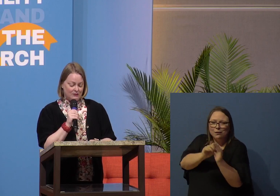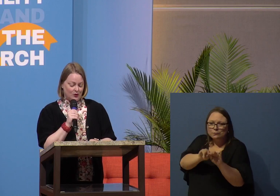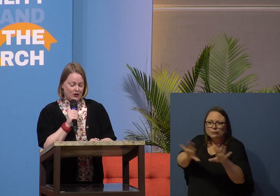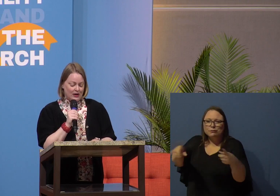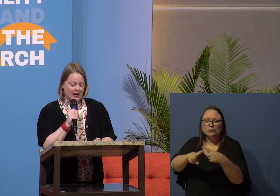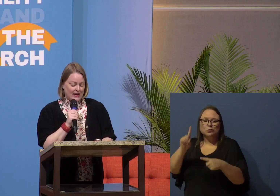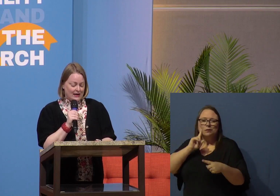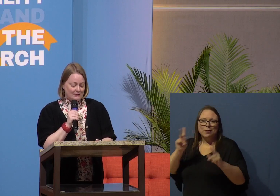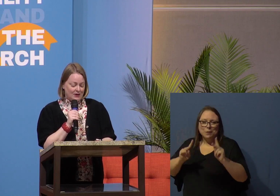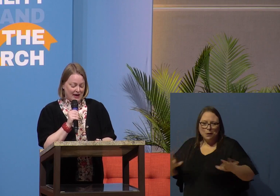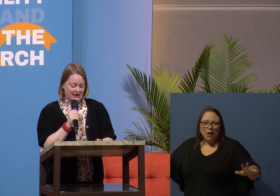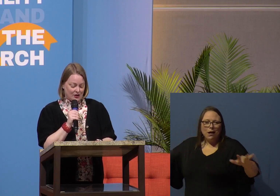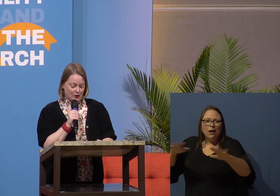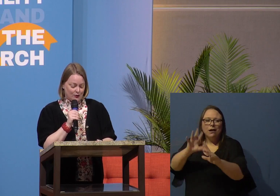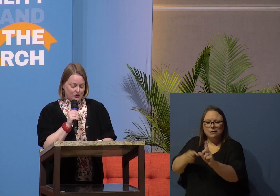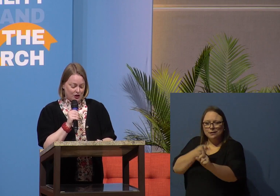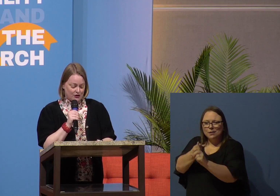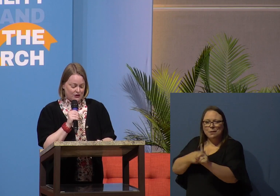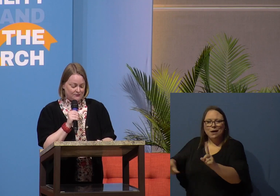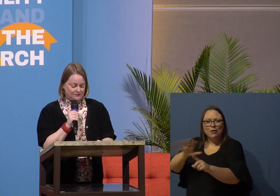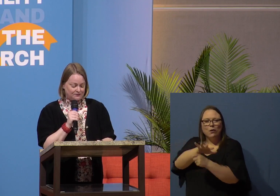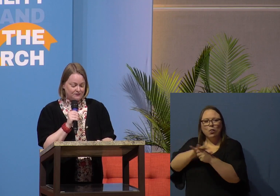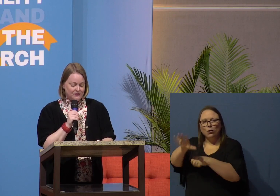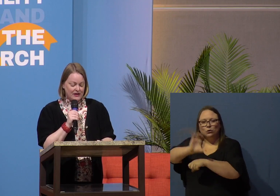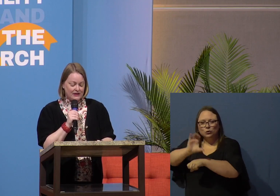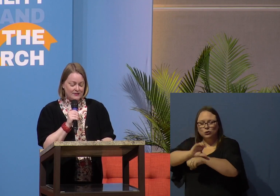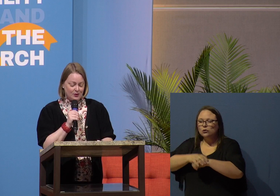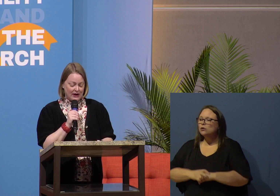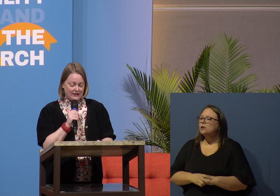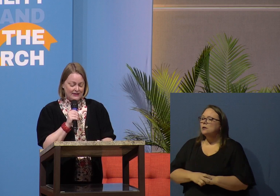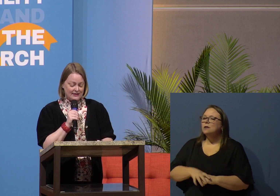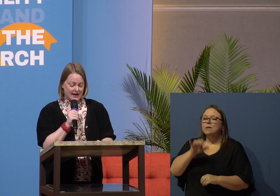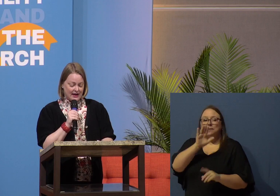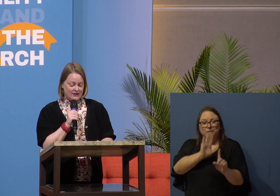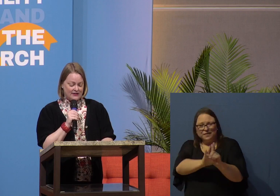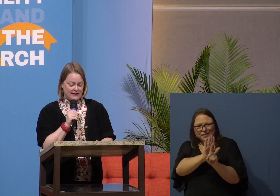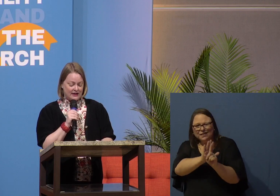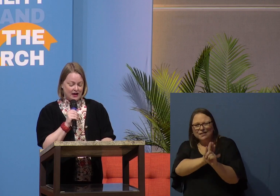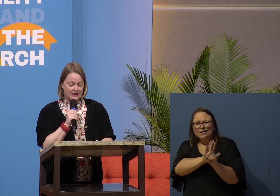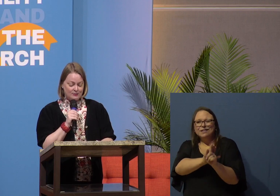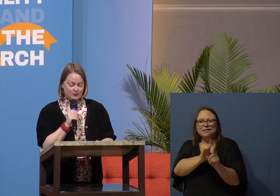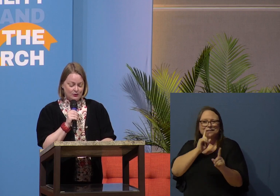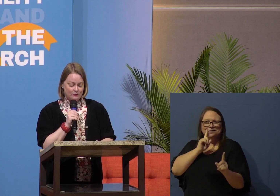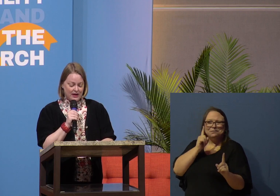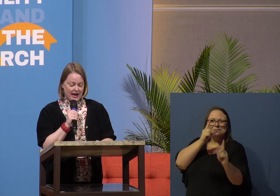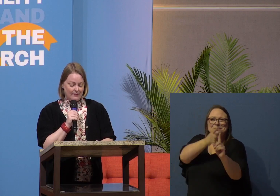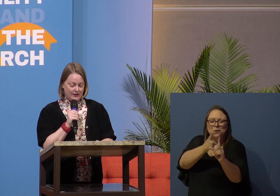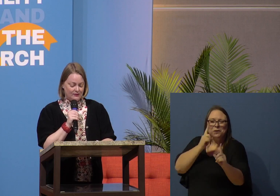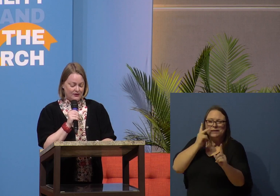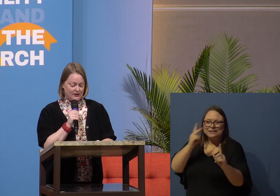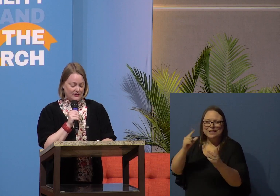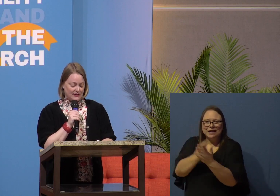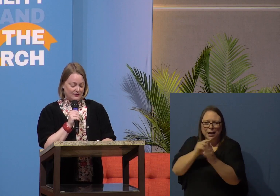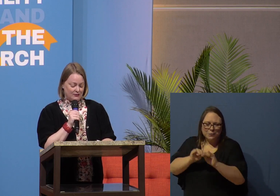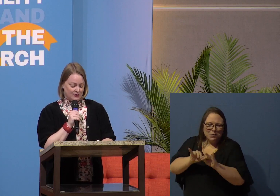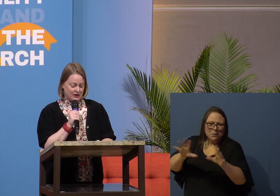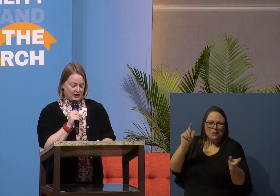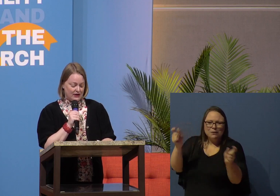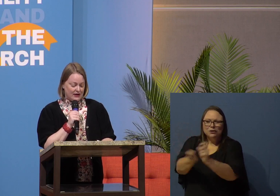people and impact the local church. It is Brandon's desire to see a gospel movement happen within the deaf community.